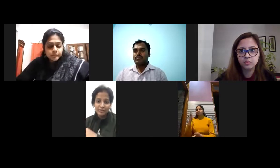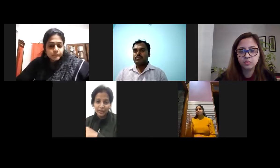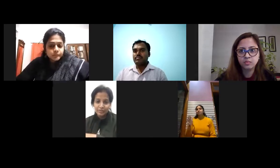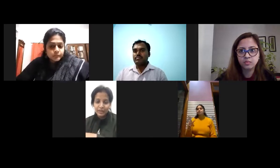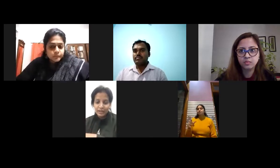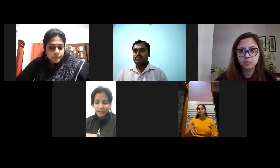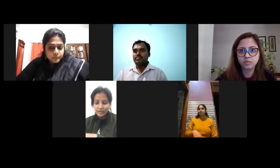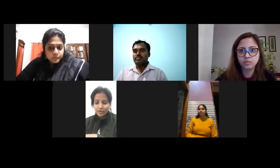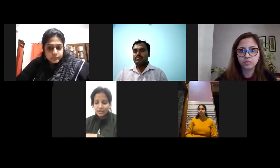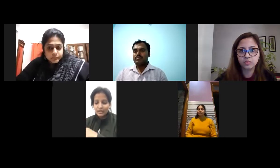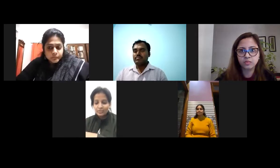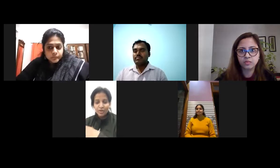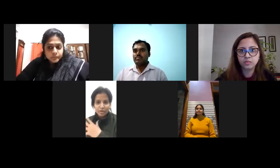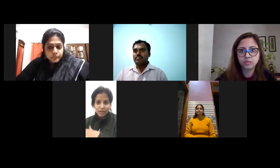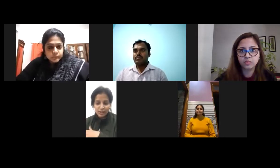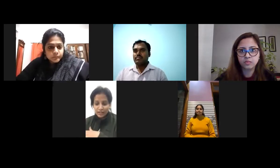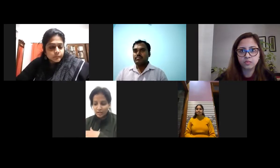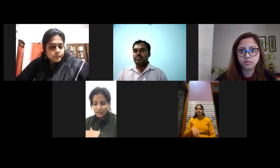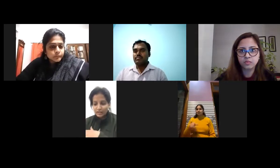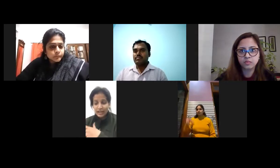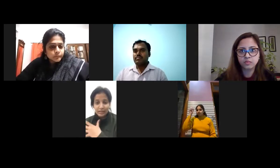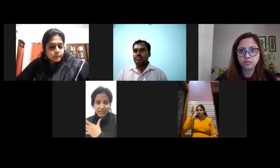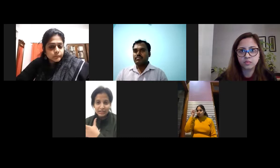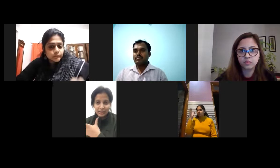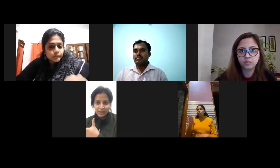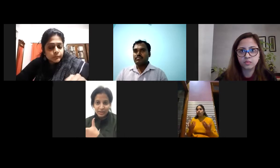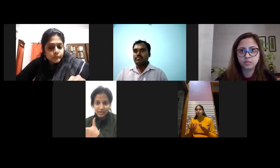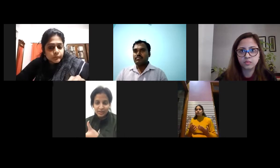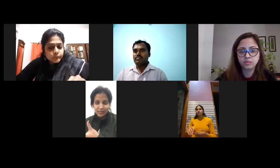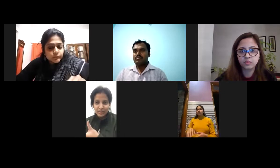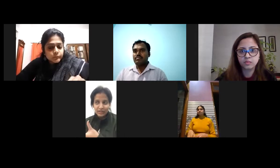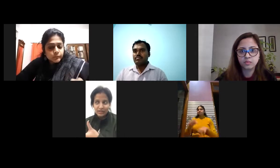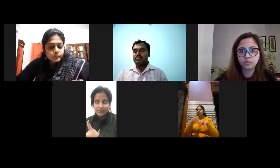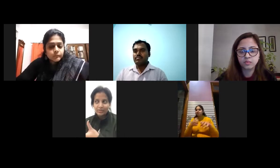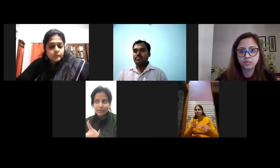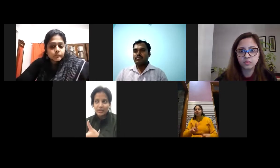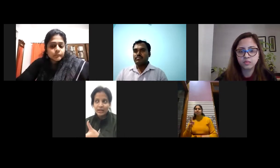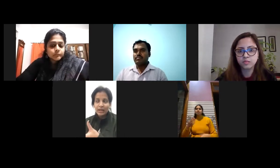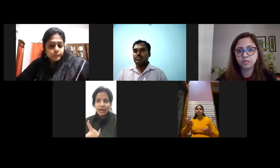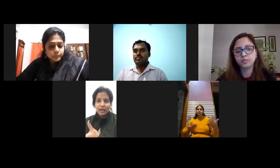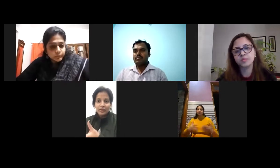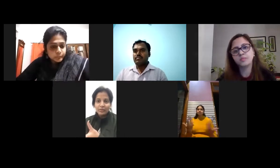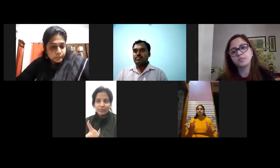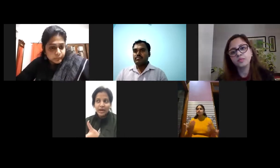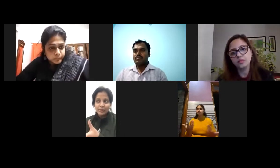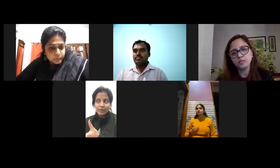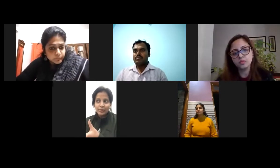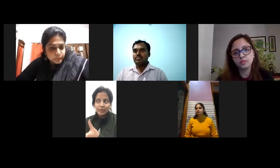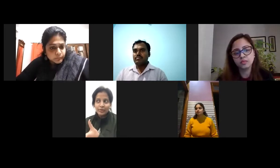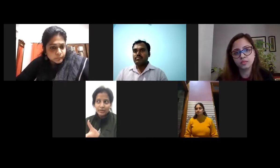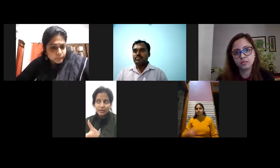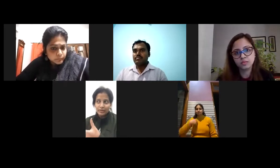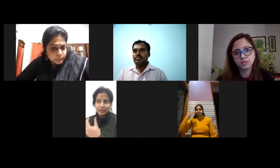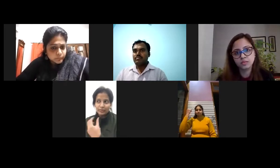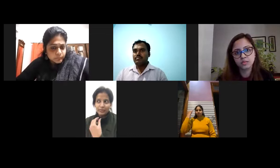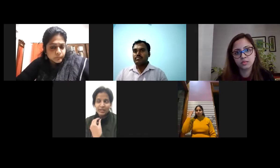benefit for them. So this monstrosity or this animalistic behavior of the disabled people, I don't think it